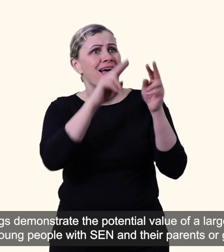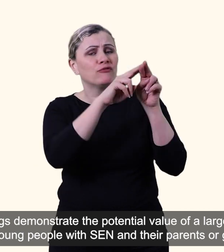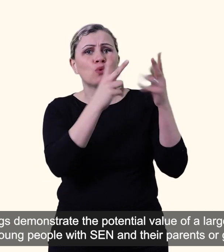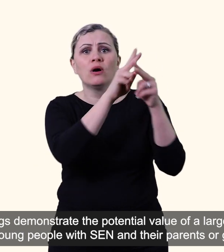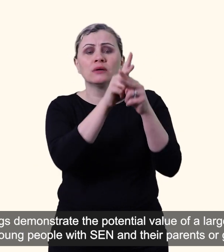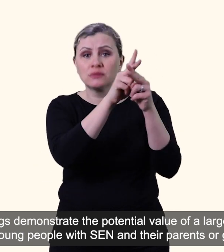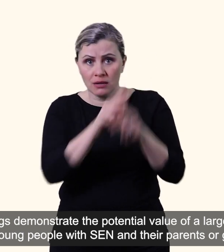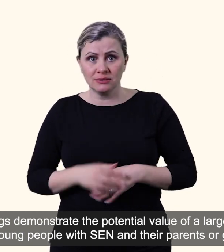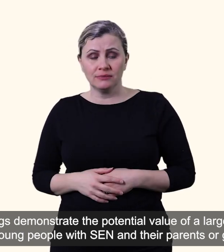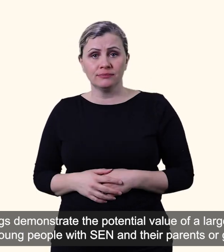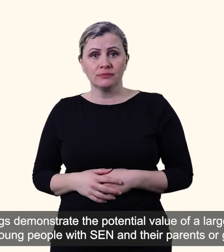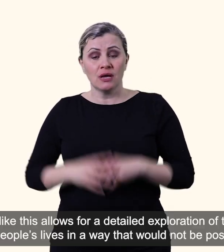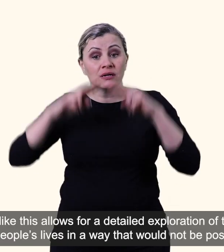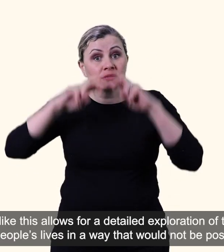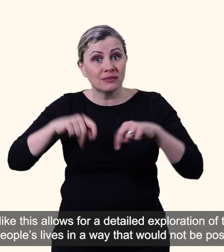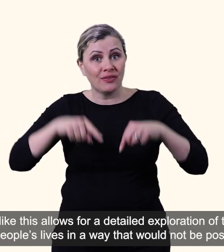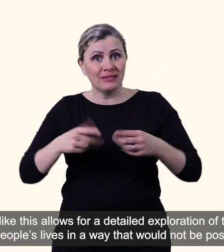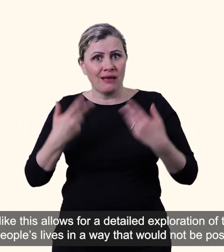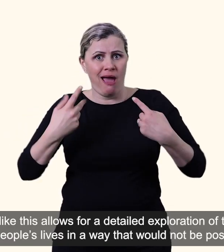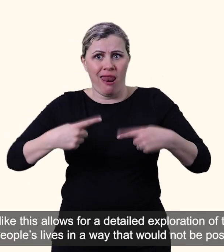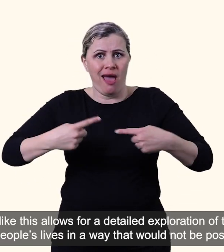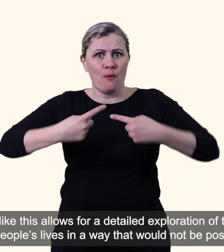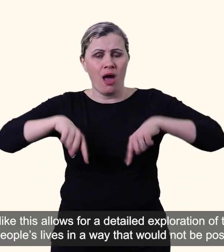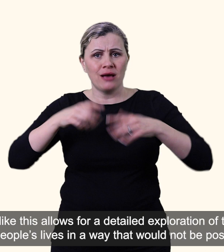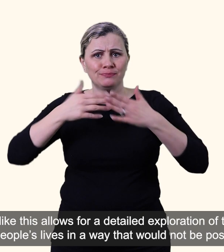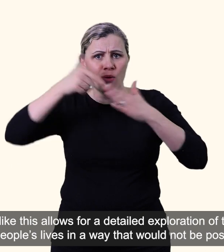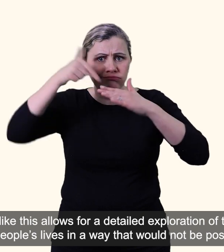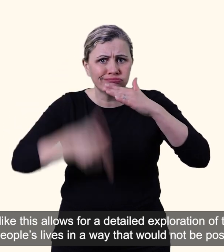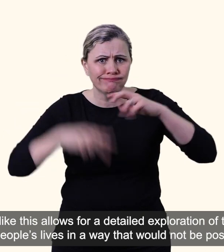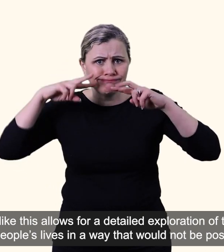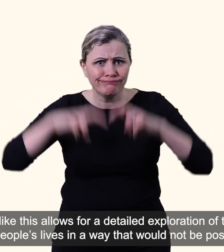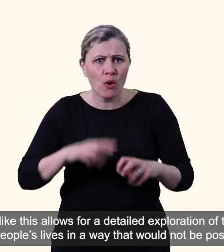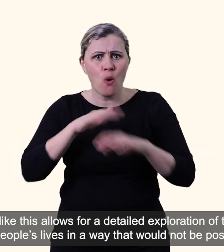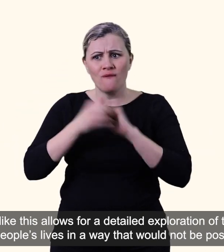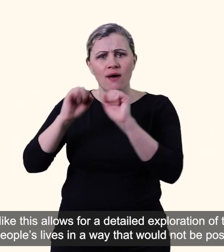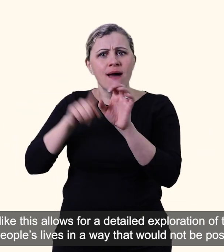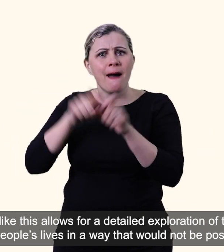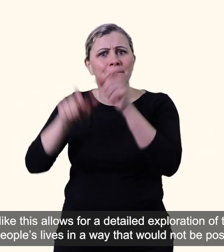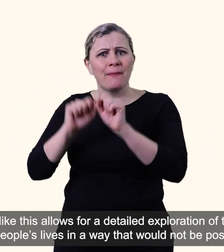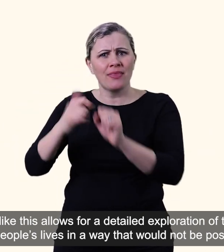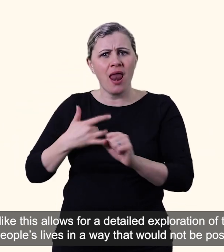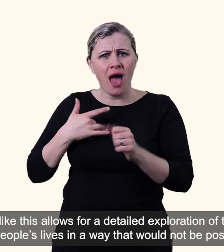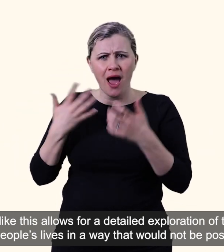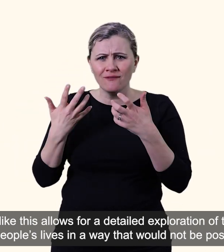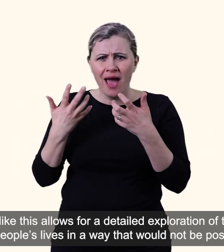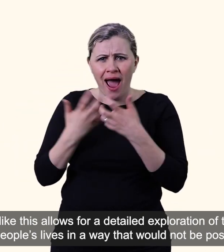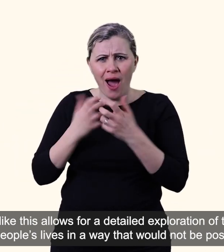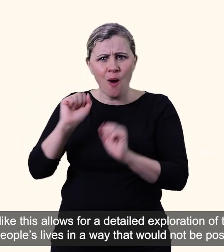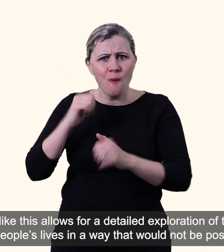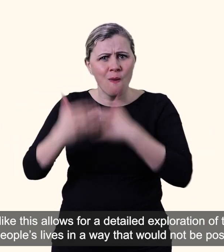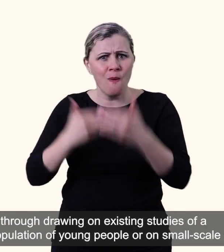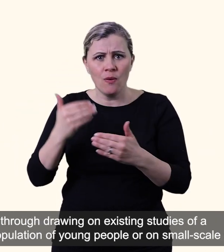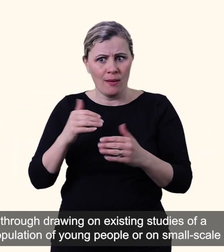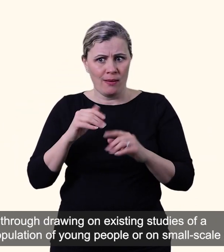their parents or guardians. A study like this allows for a detailed exploration of these young people's lives